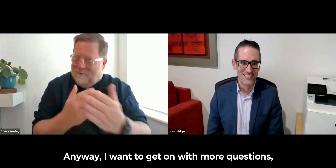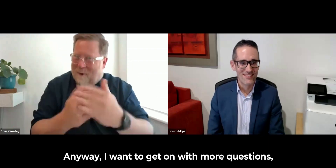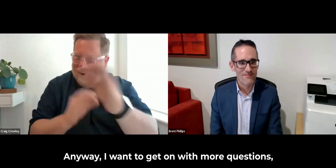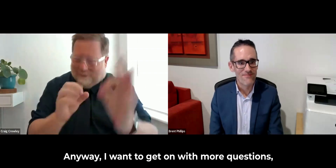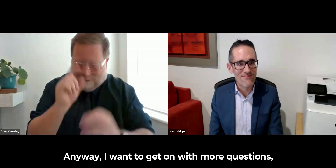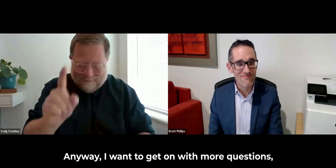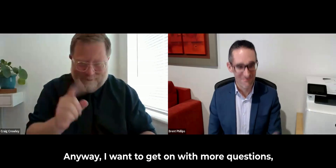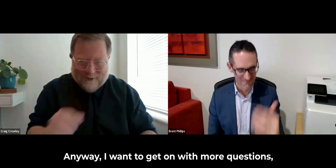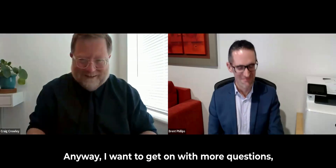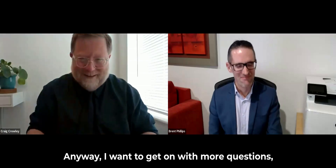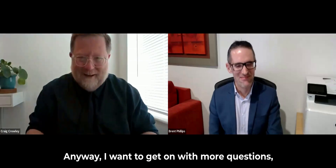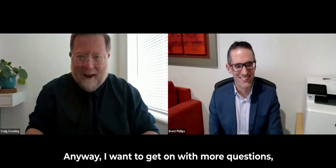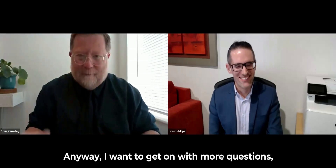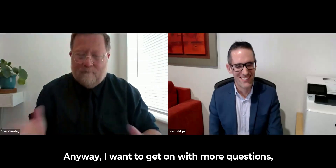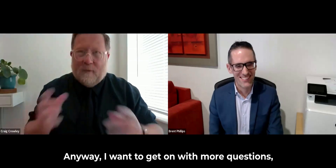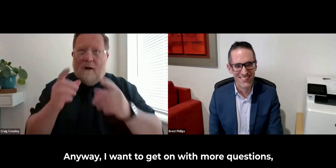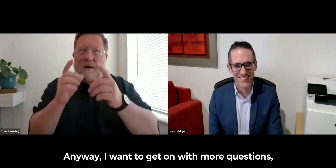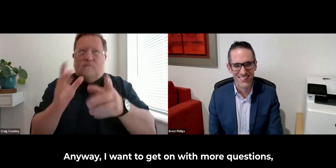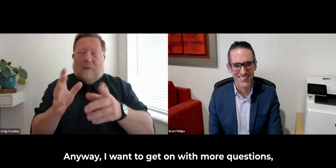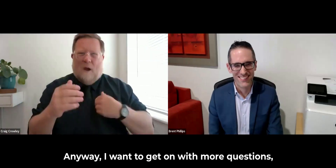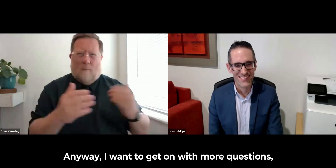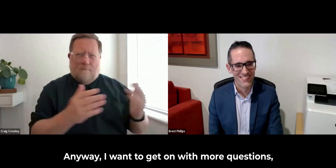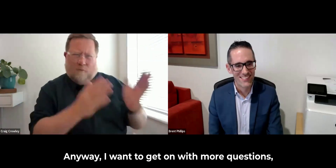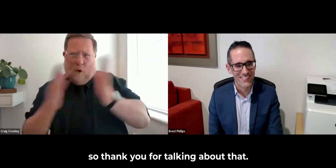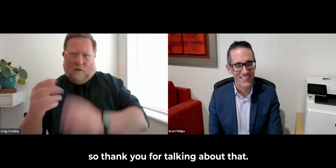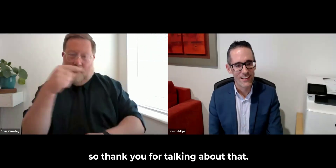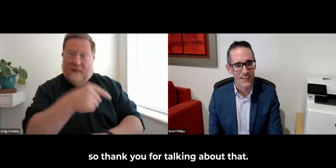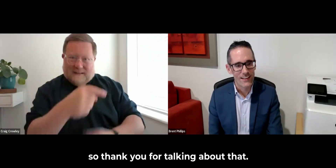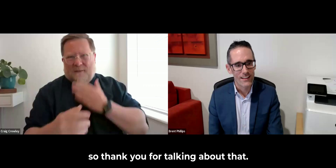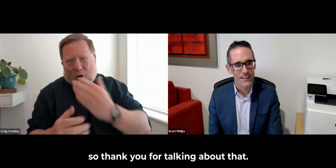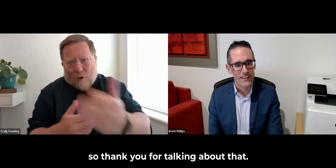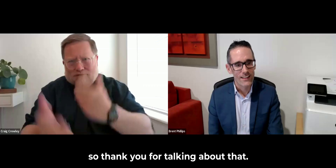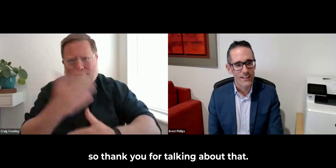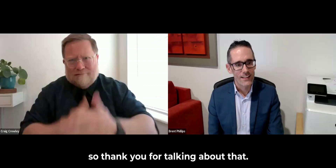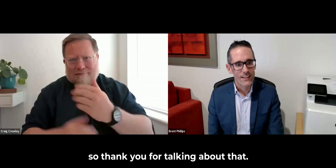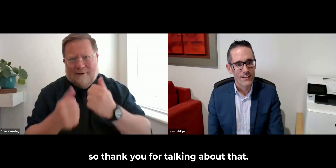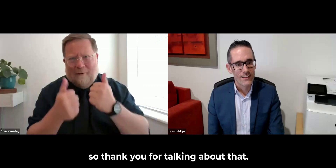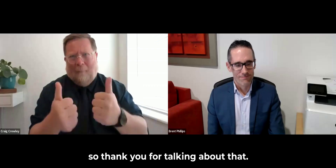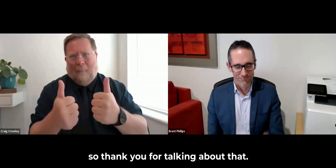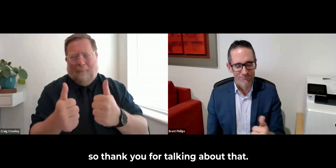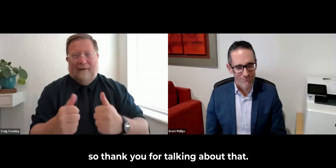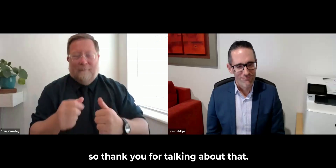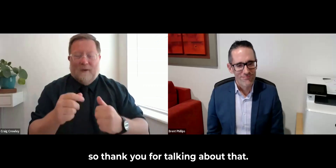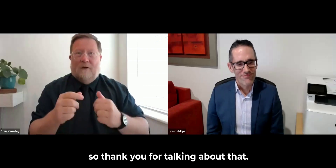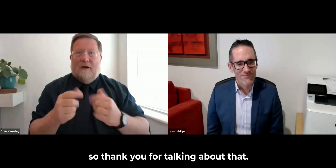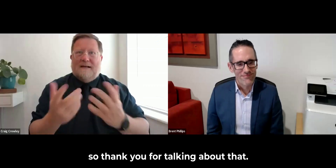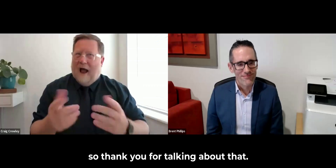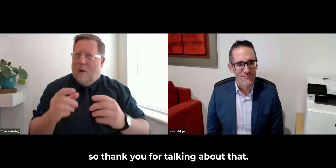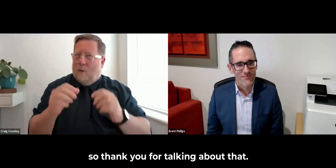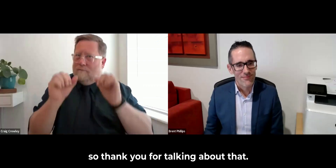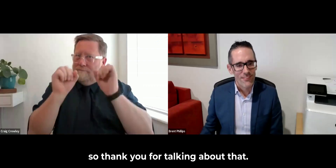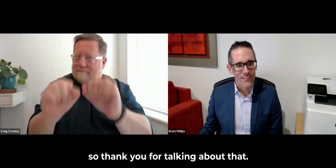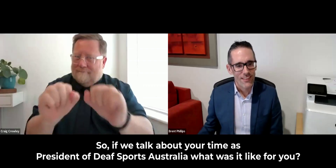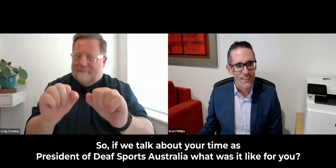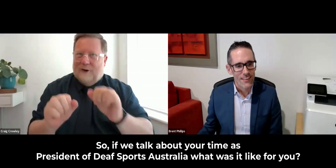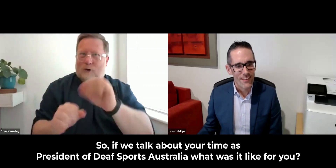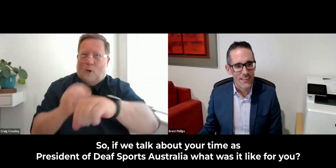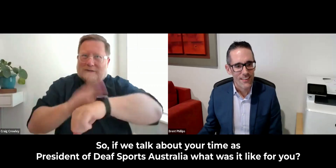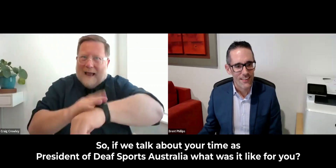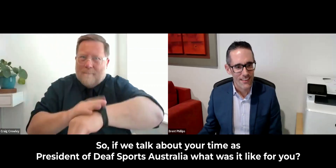Anyway, I want to get on with more questions. So thank you for talking about that.